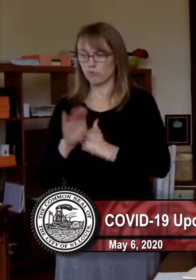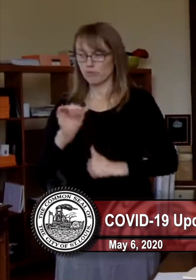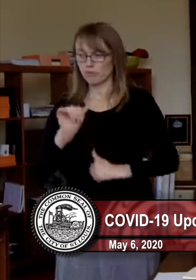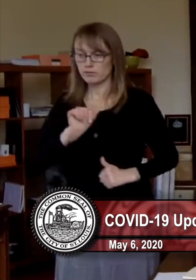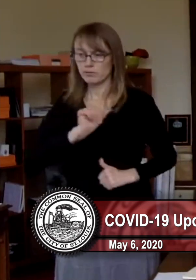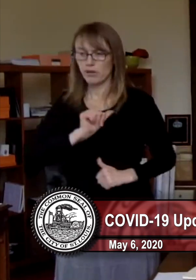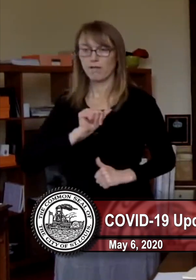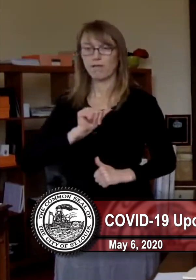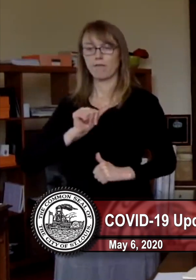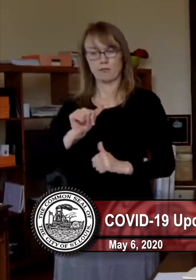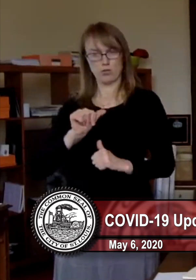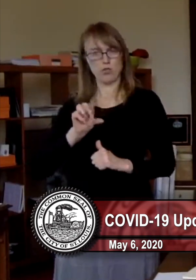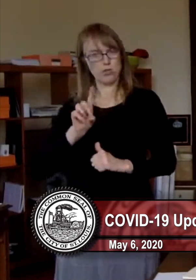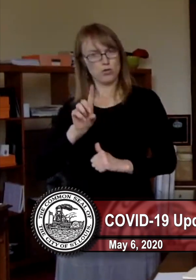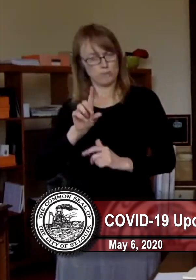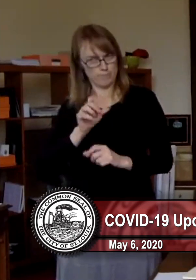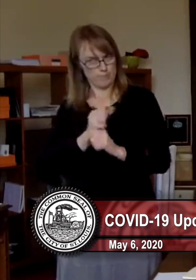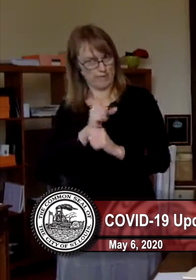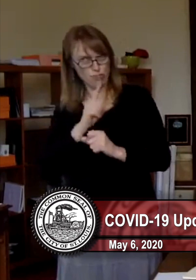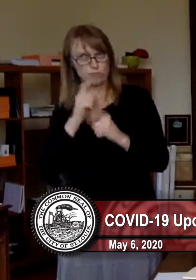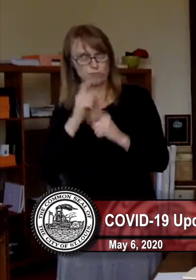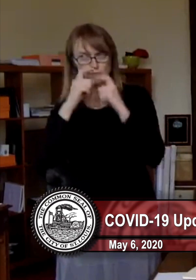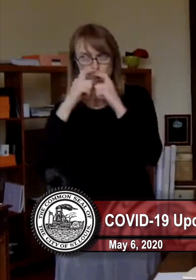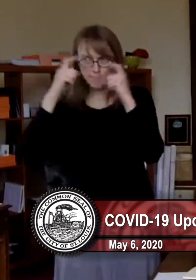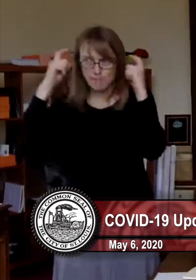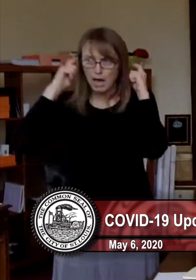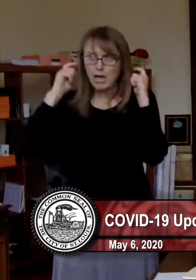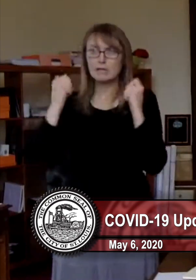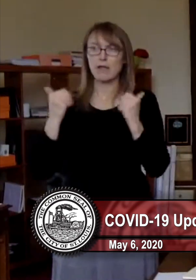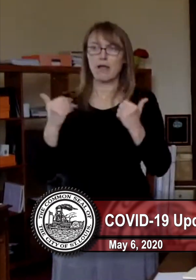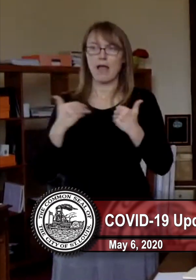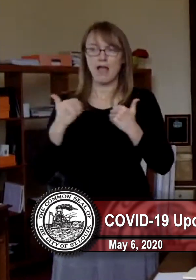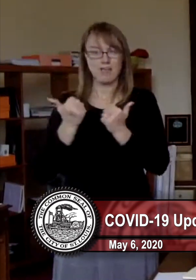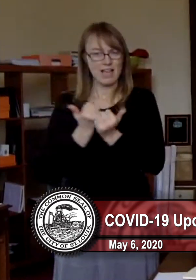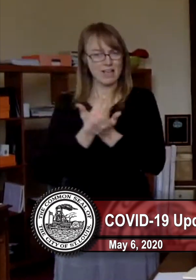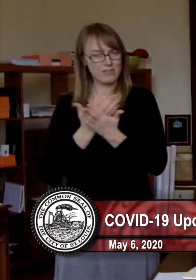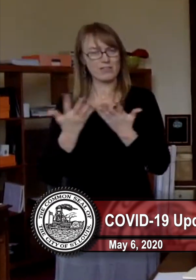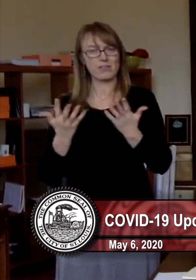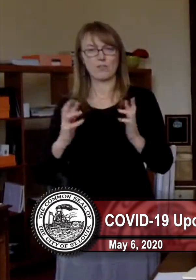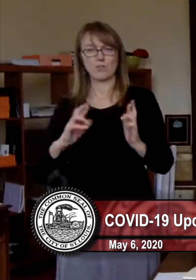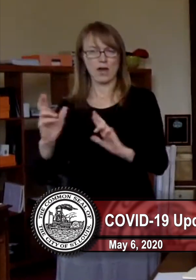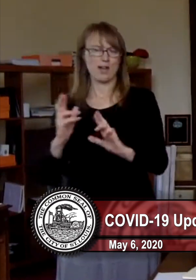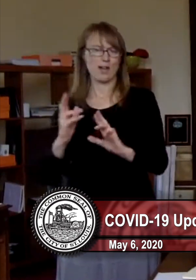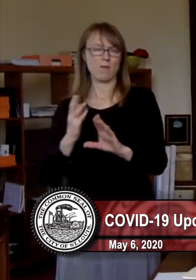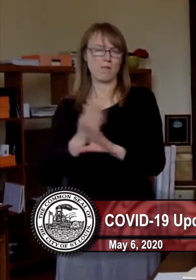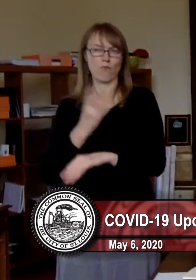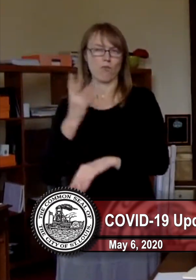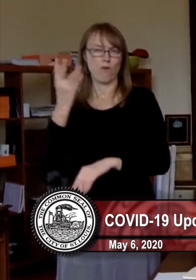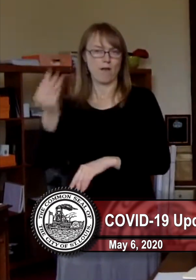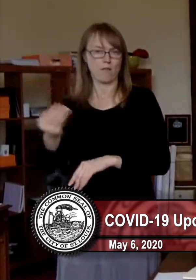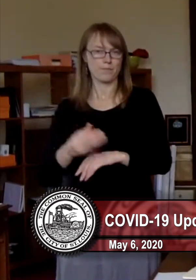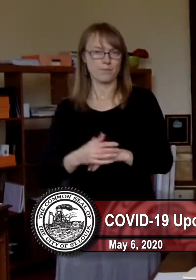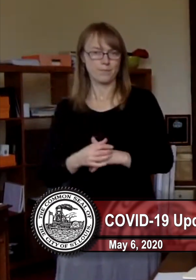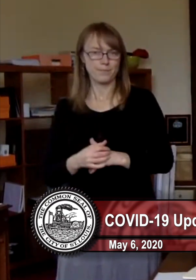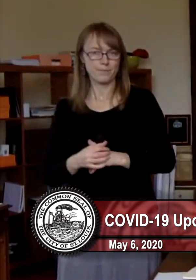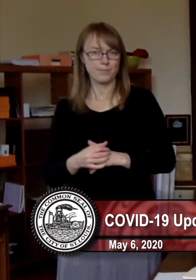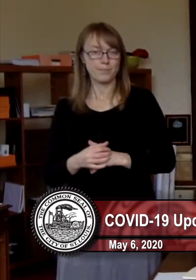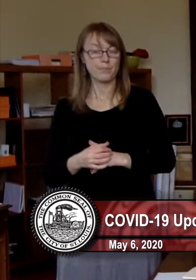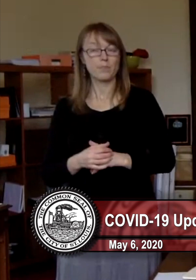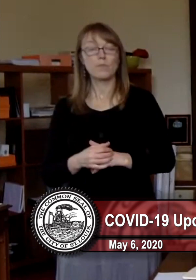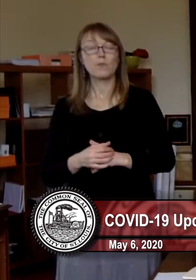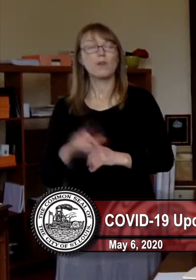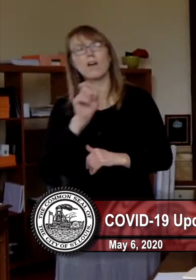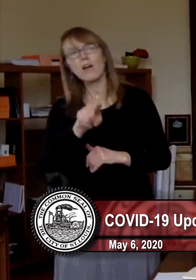out from your mask and et cetera. Is the city seeing the number of recoveries rise? Yes.